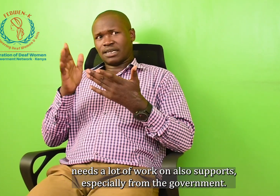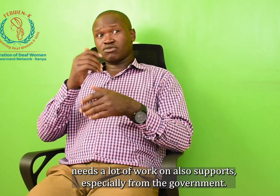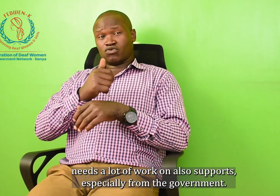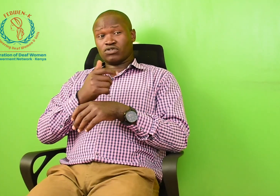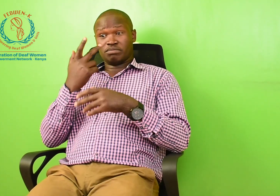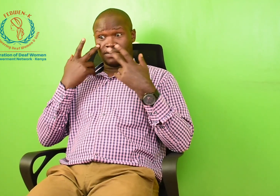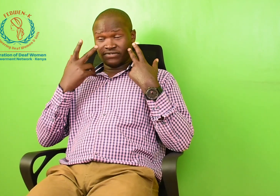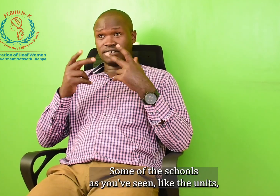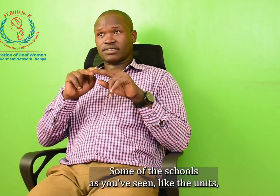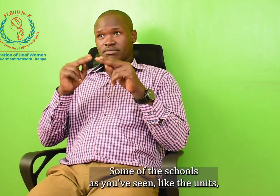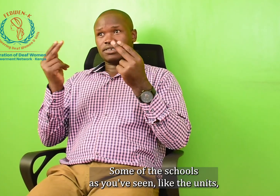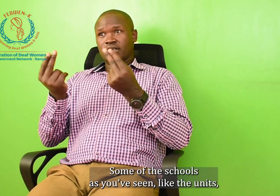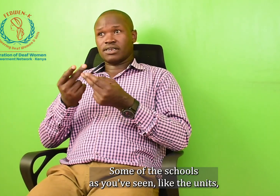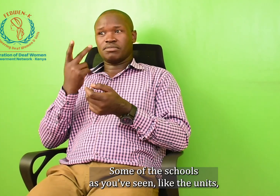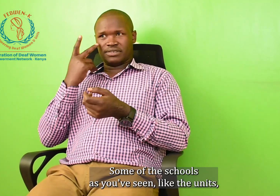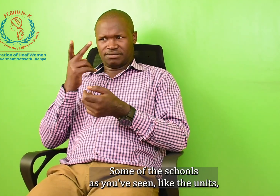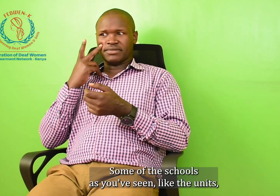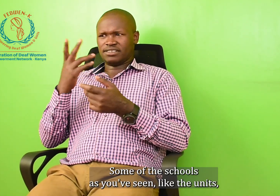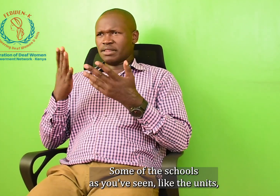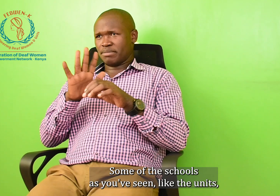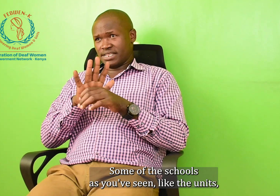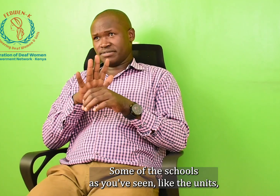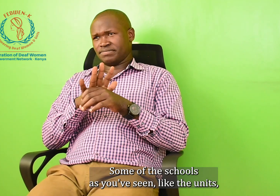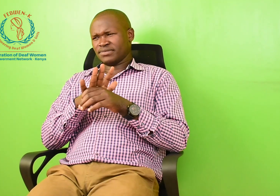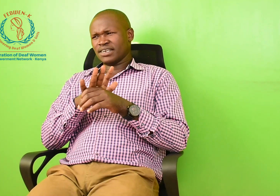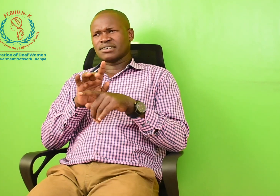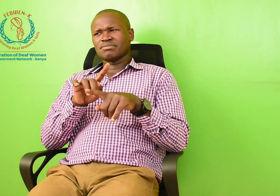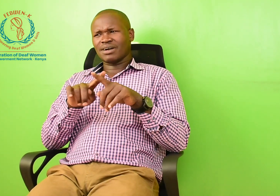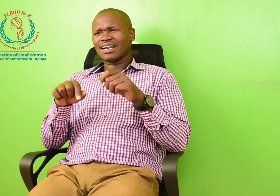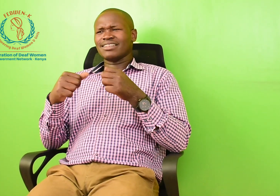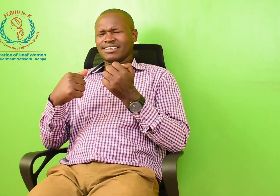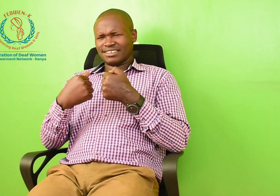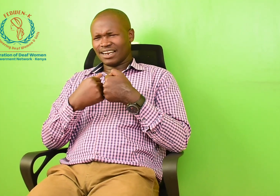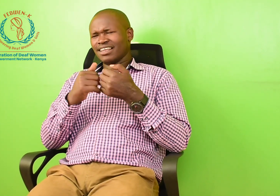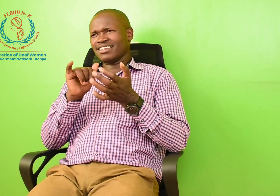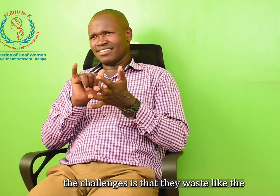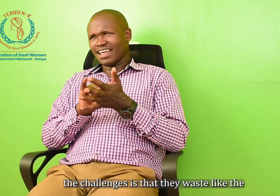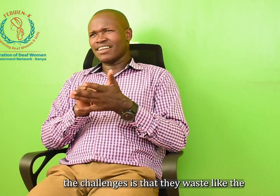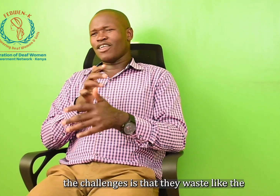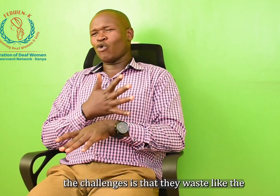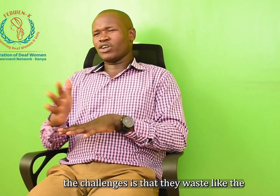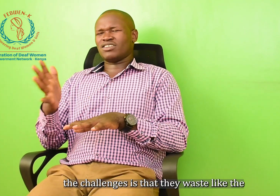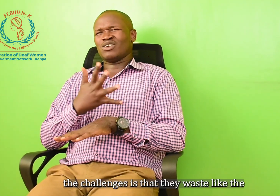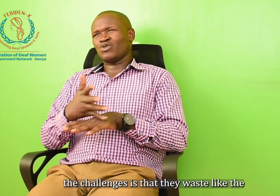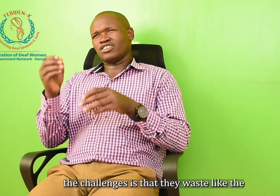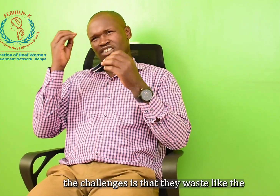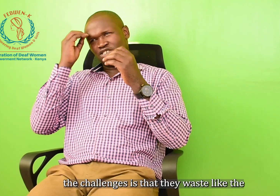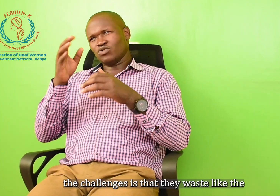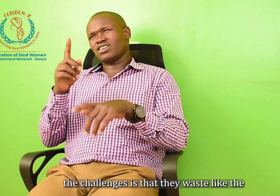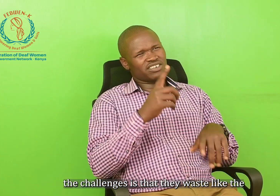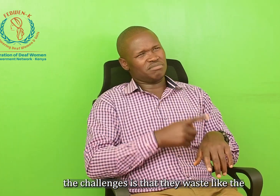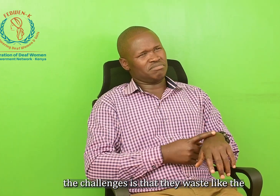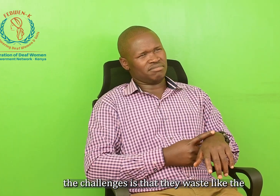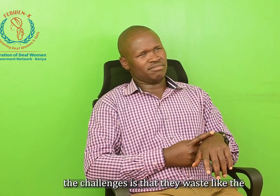government. Some of the schools, as you've seen, like the units, the challenges is that they waste like